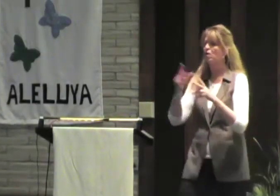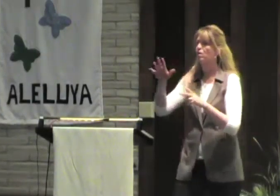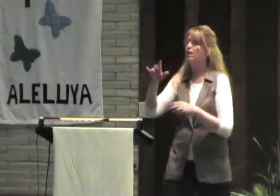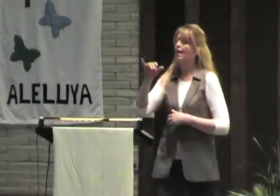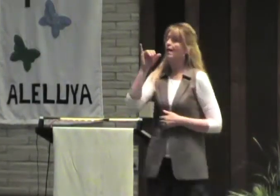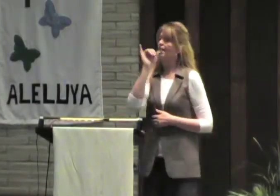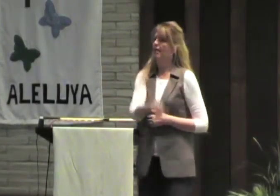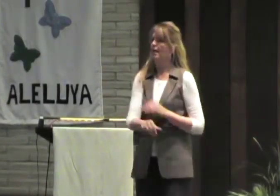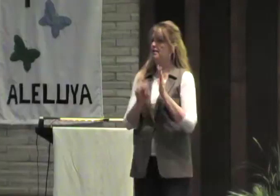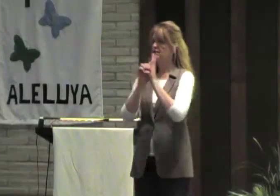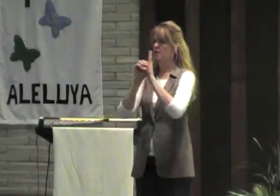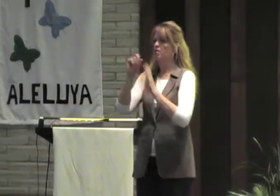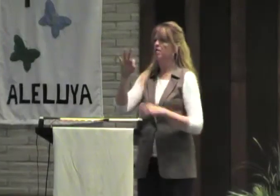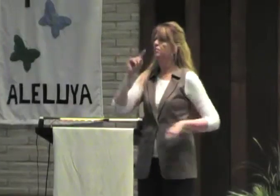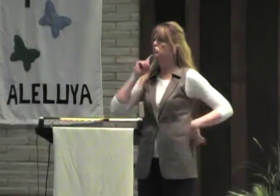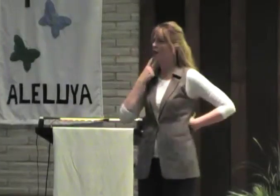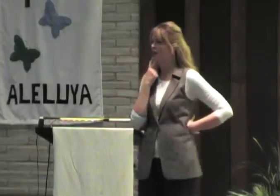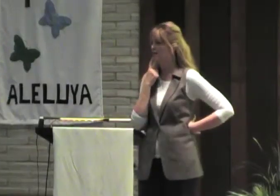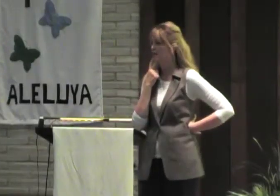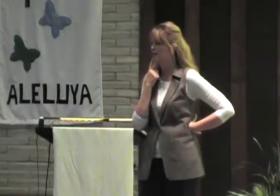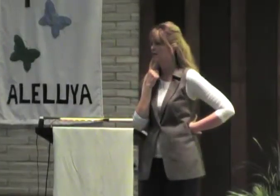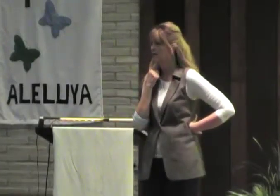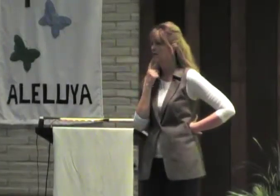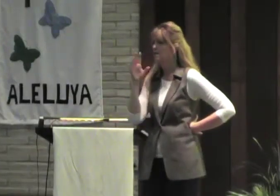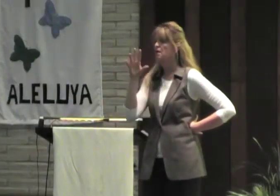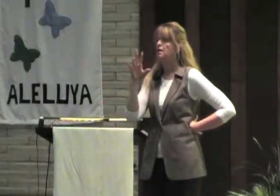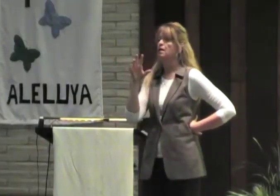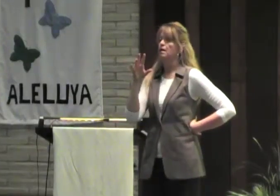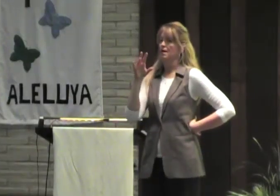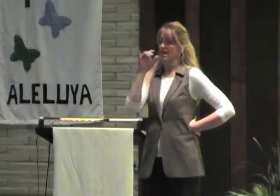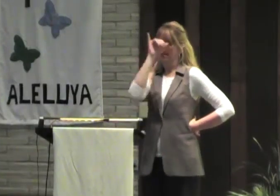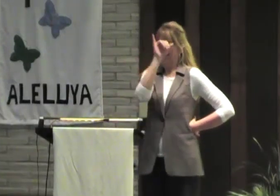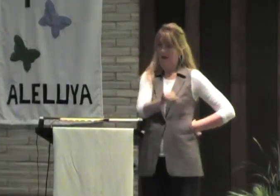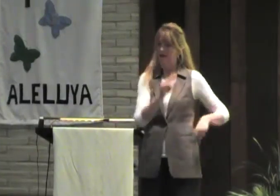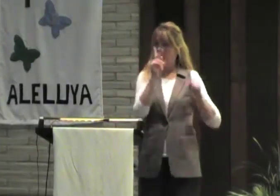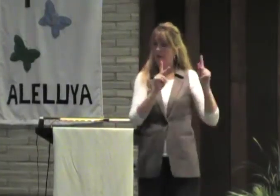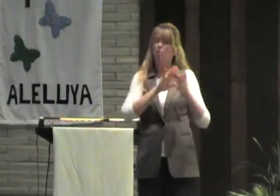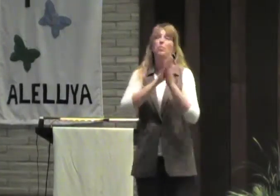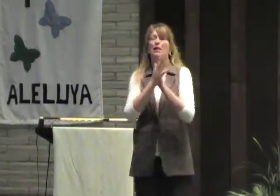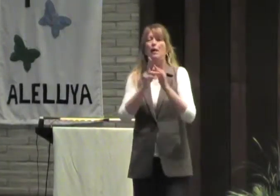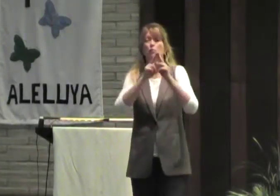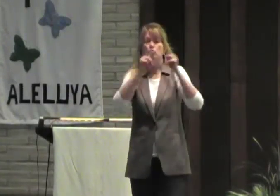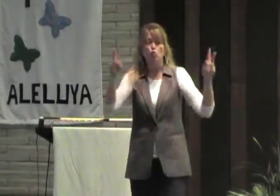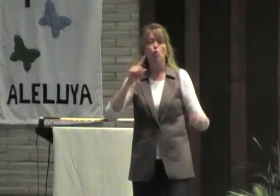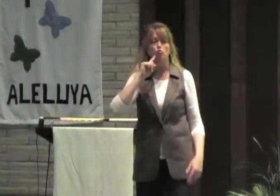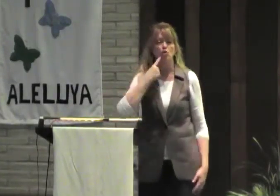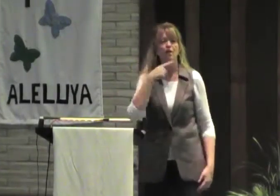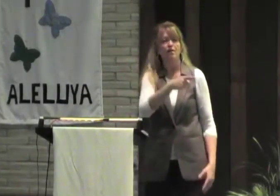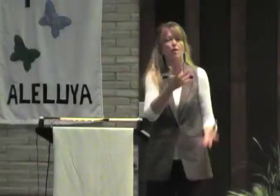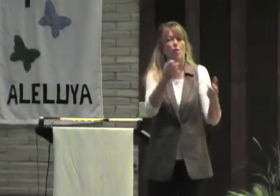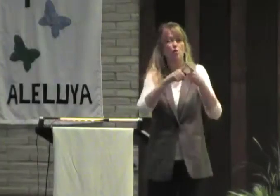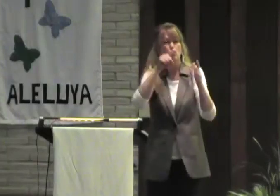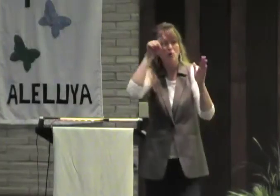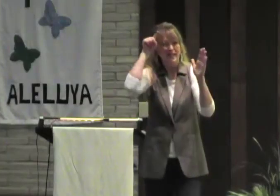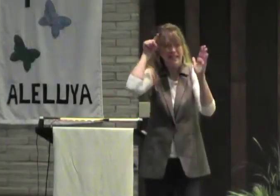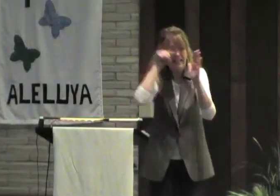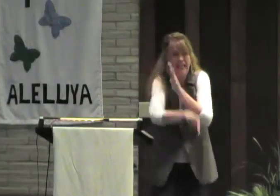So that's an example of jealousy. That people became so jealous that they wanted